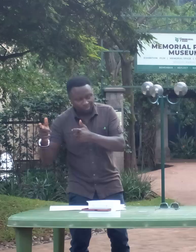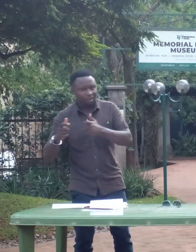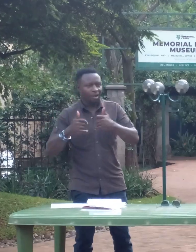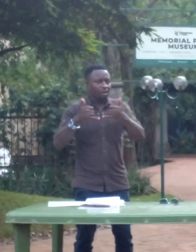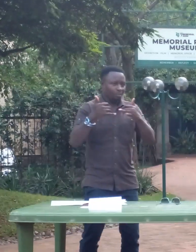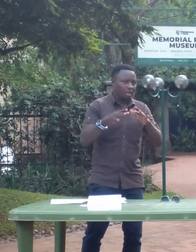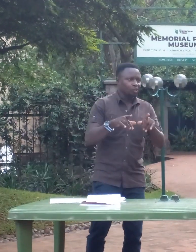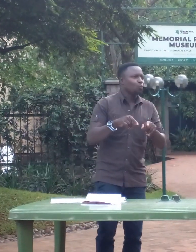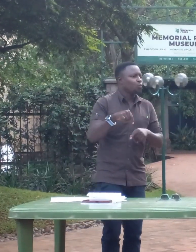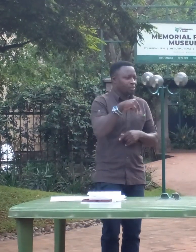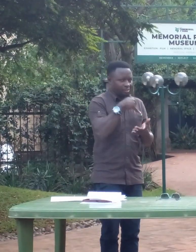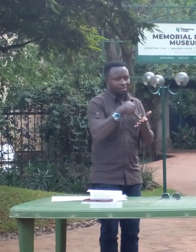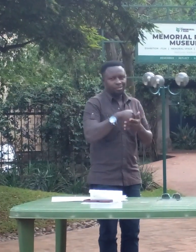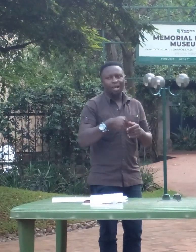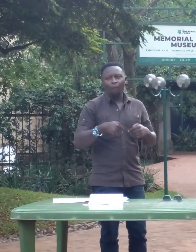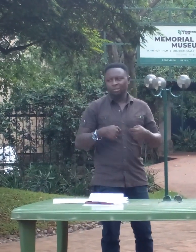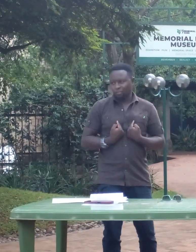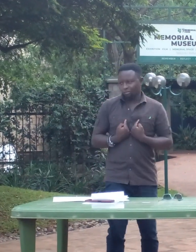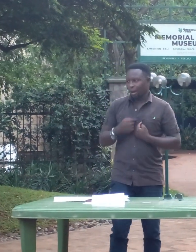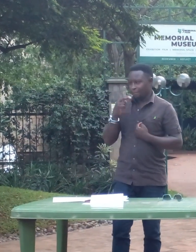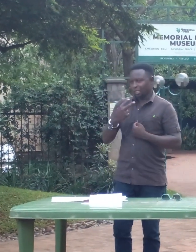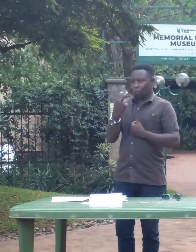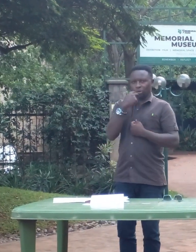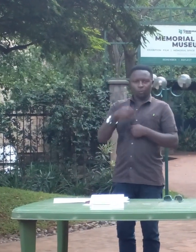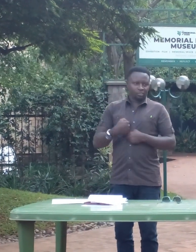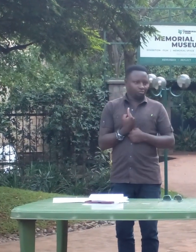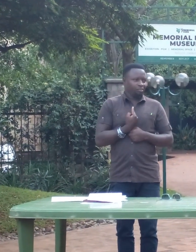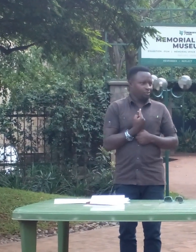I know what. Don't play with your players.